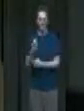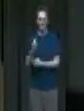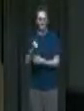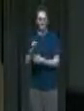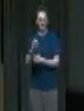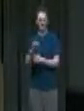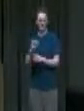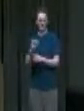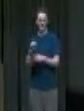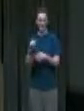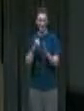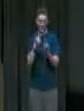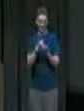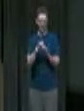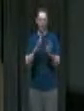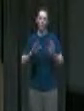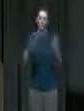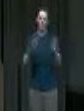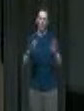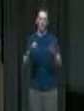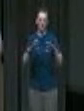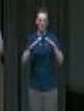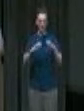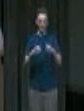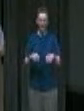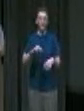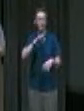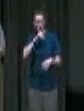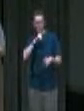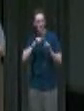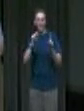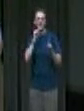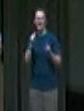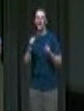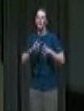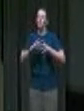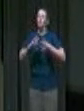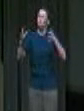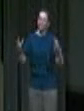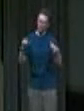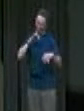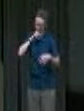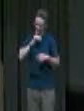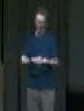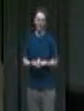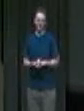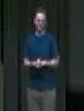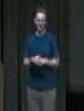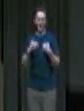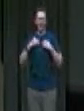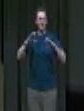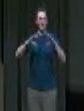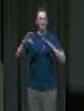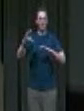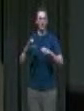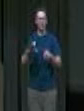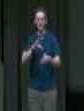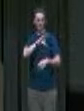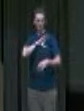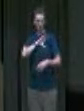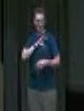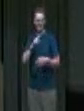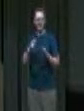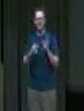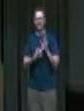this wonderful category of icky, but not too icky. So it had chemical characteristics